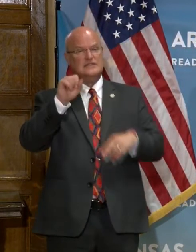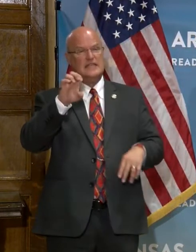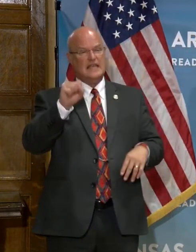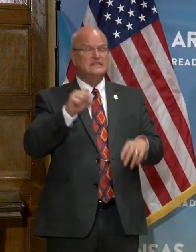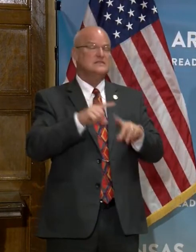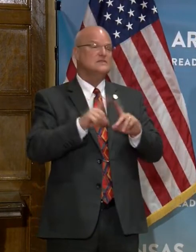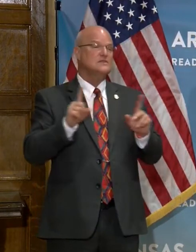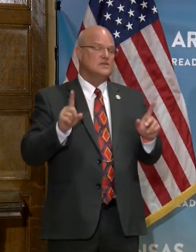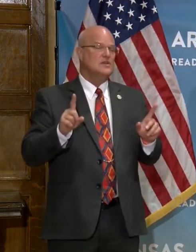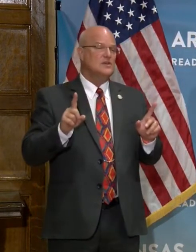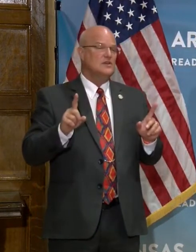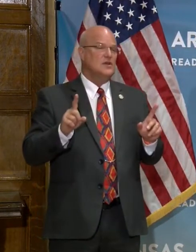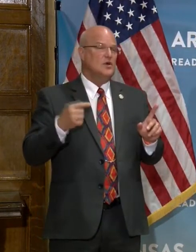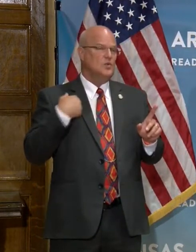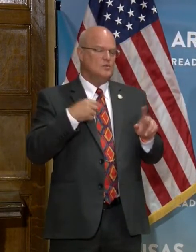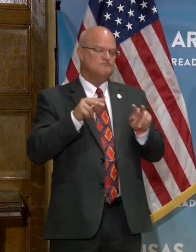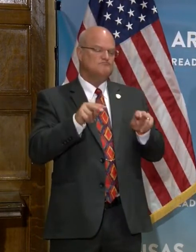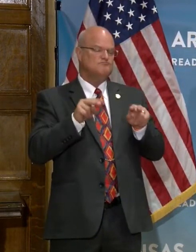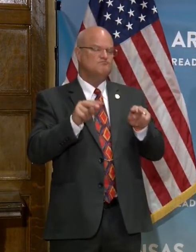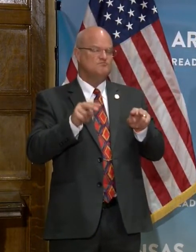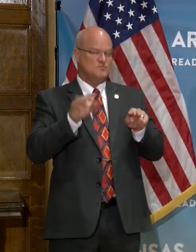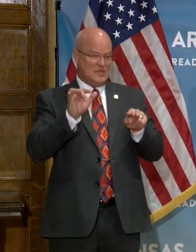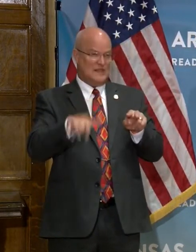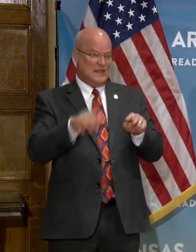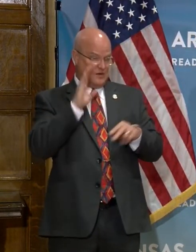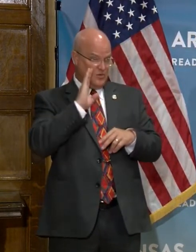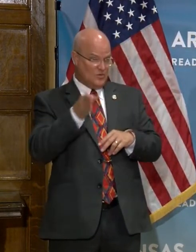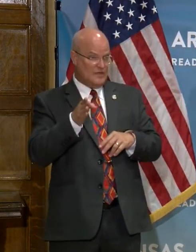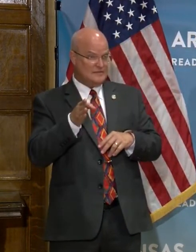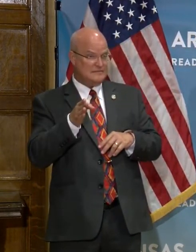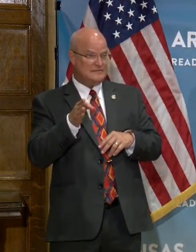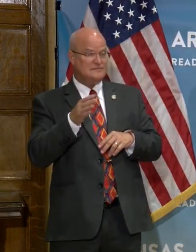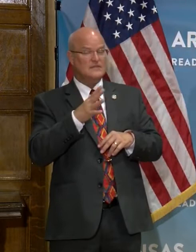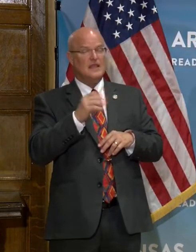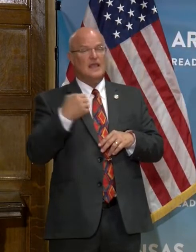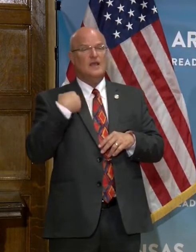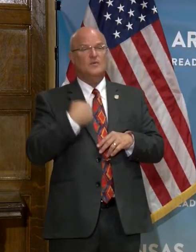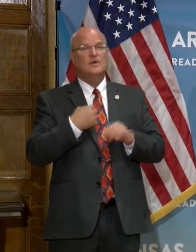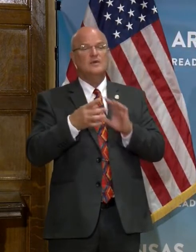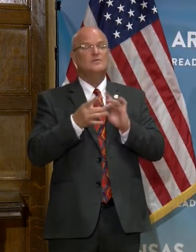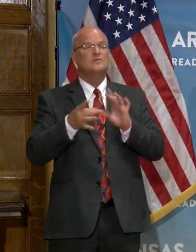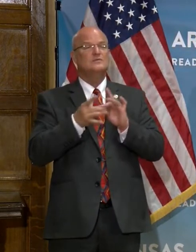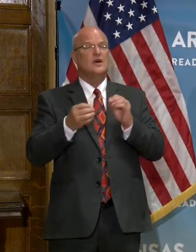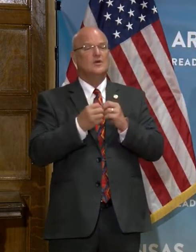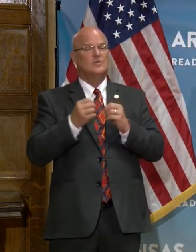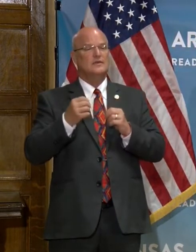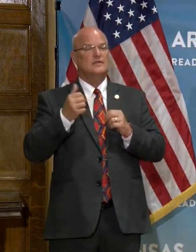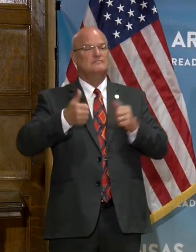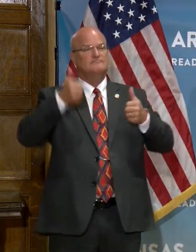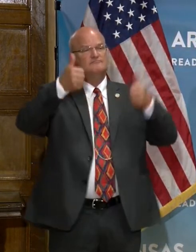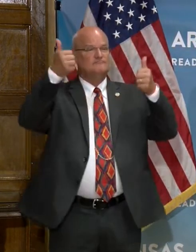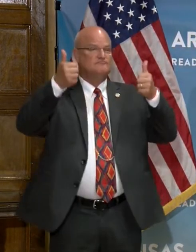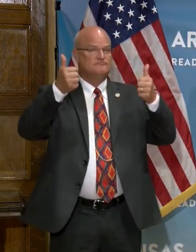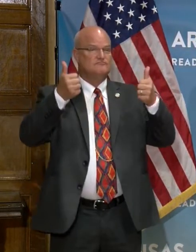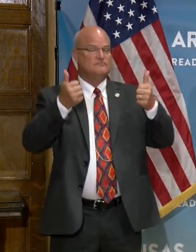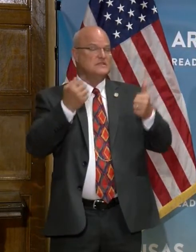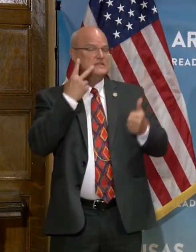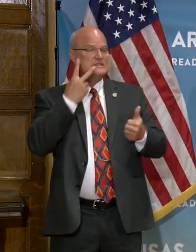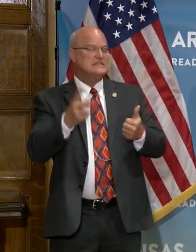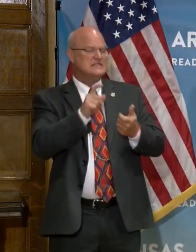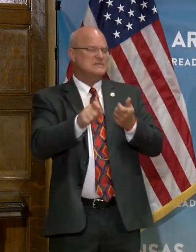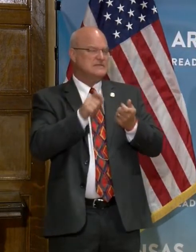So we'll continue to look at that, and we will talk with the officials as to